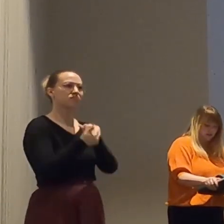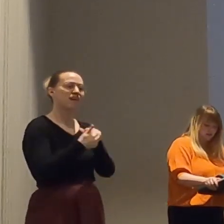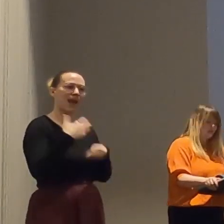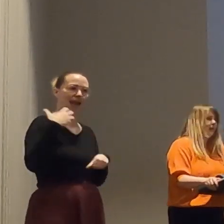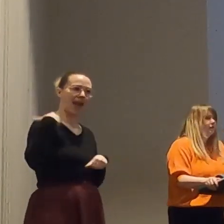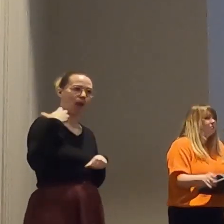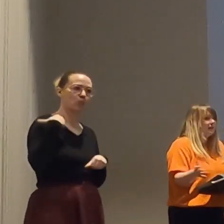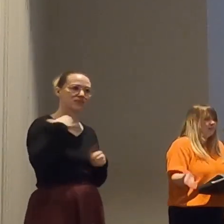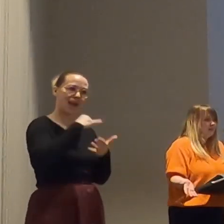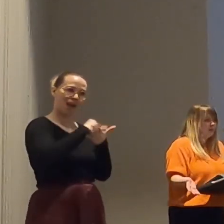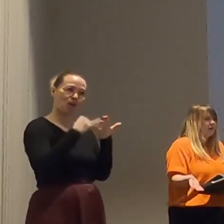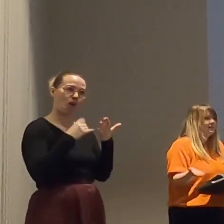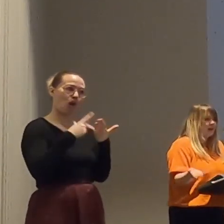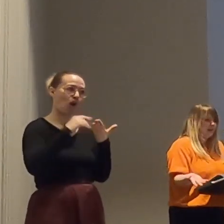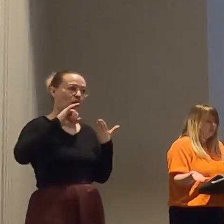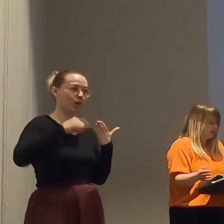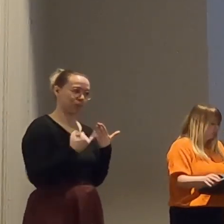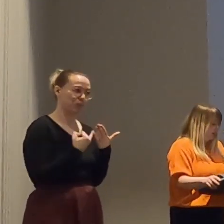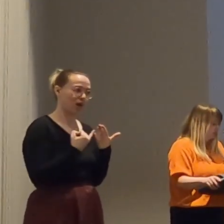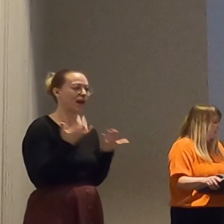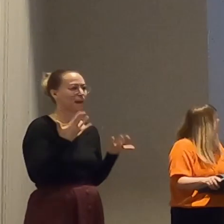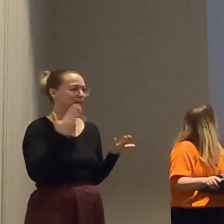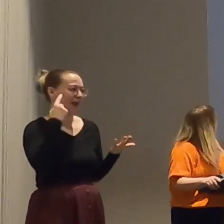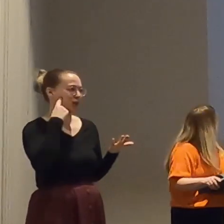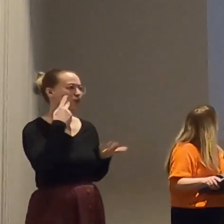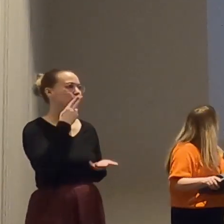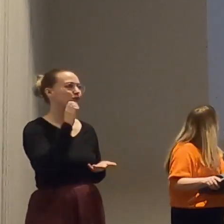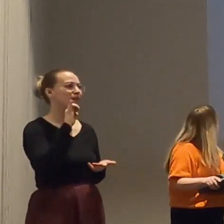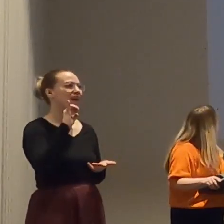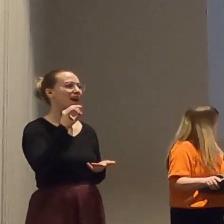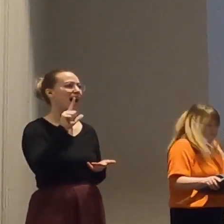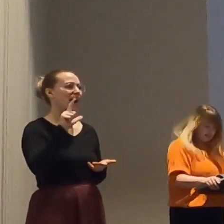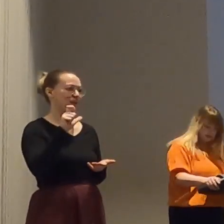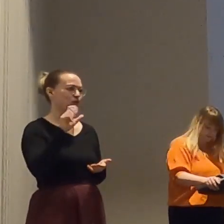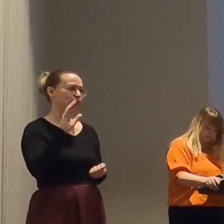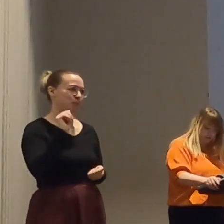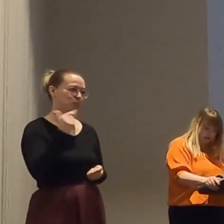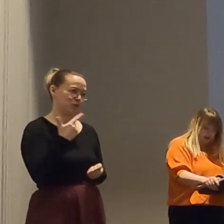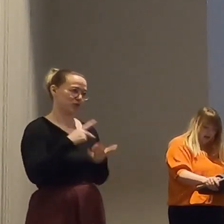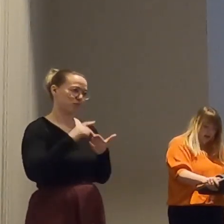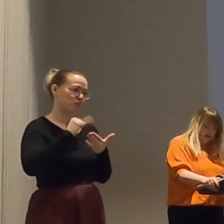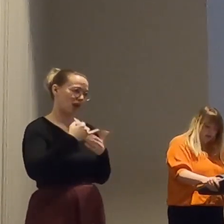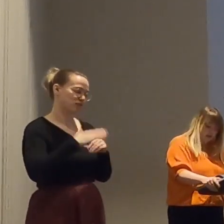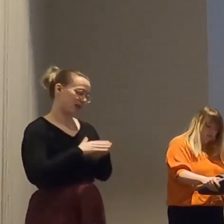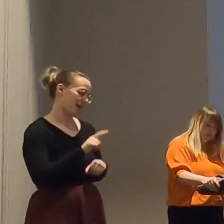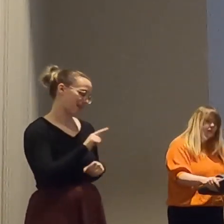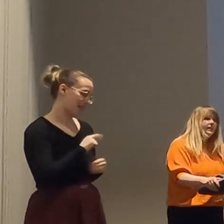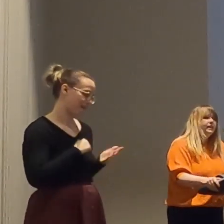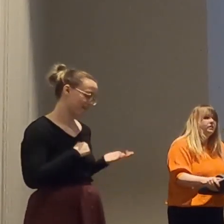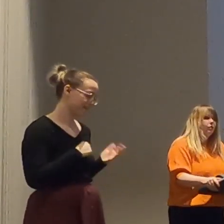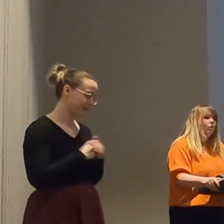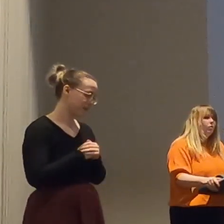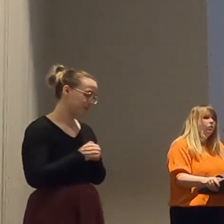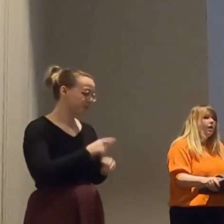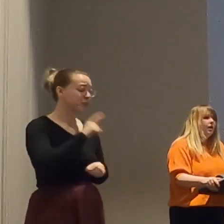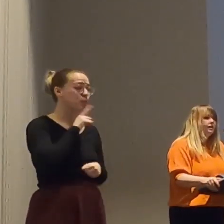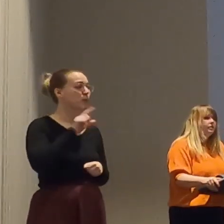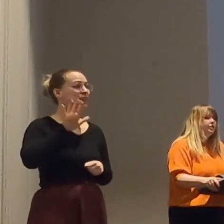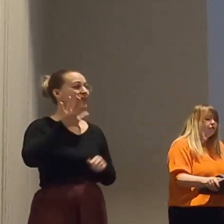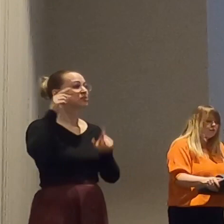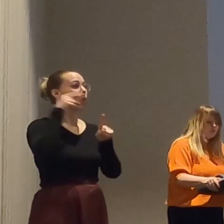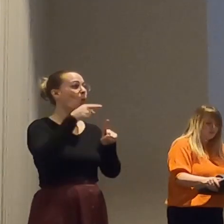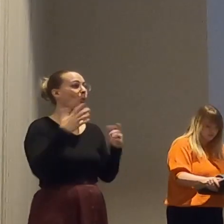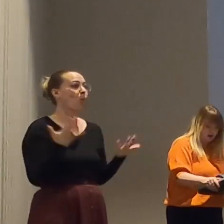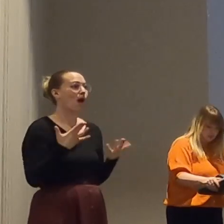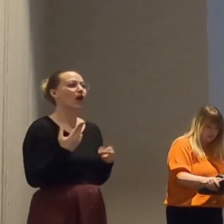art project that you might know as the Heidelberg Project, which you see on the left here. And it was really his goal